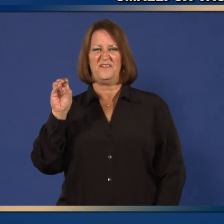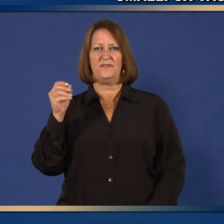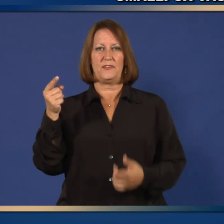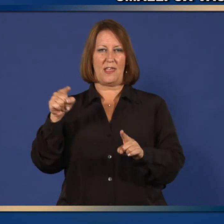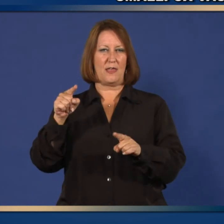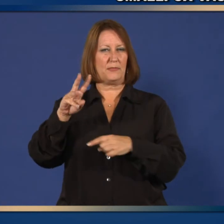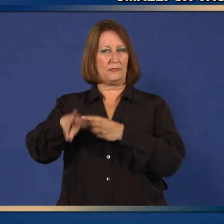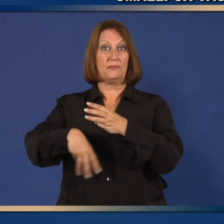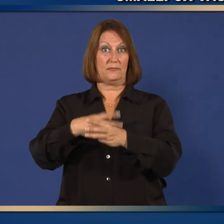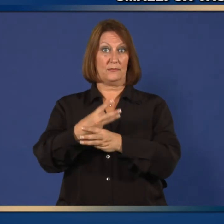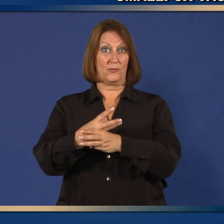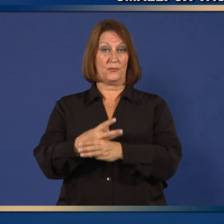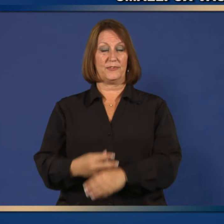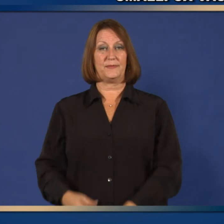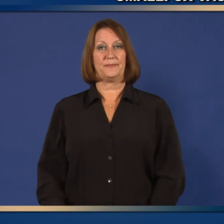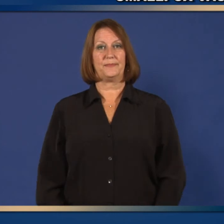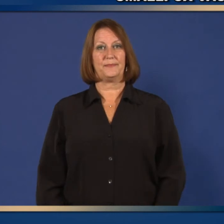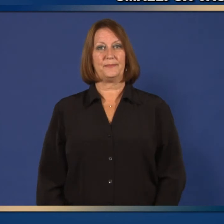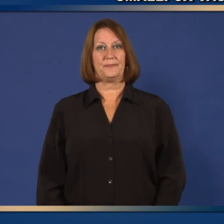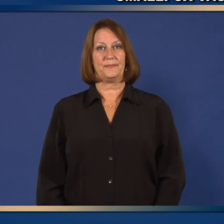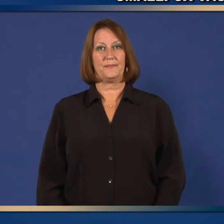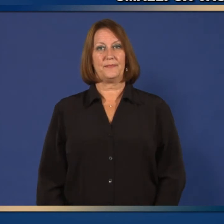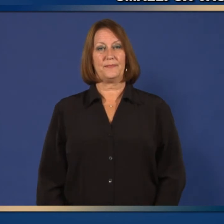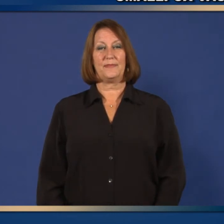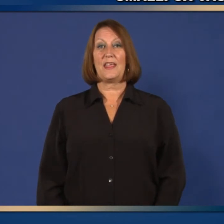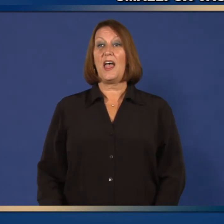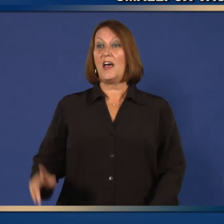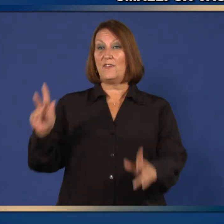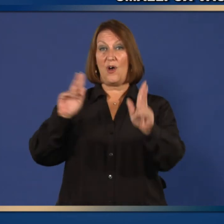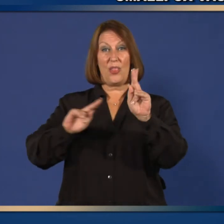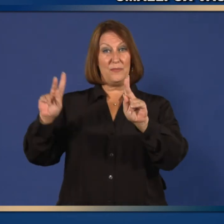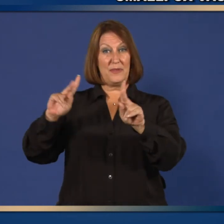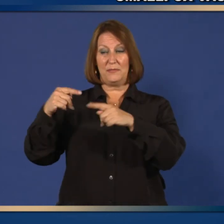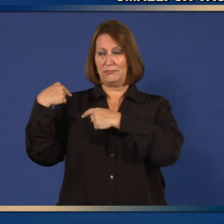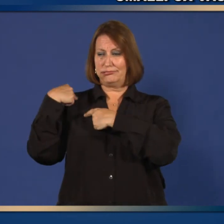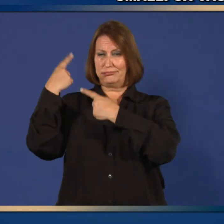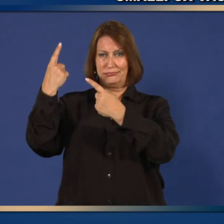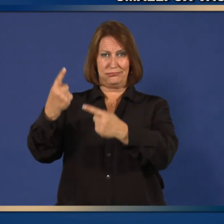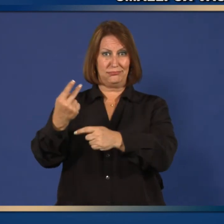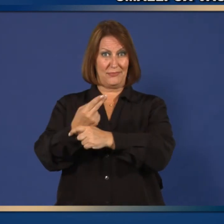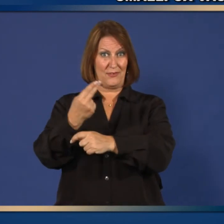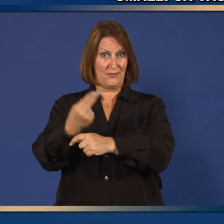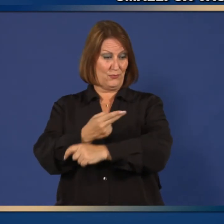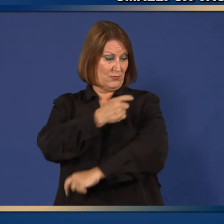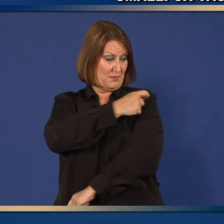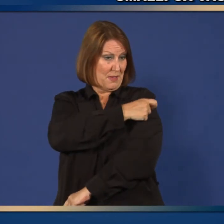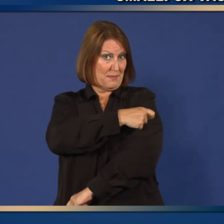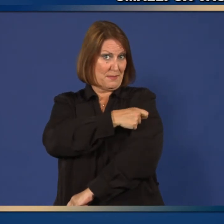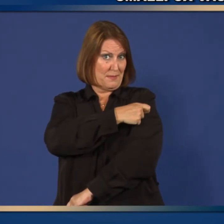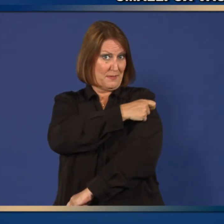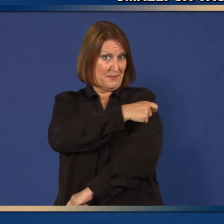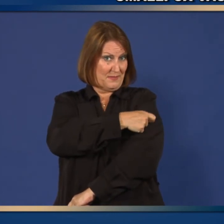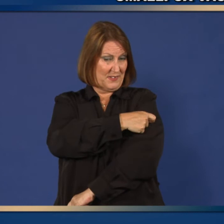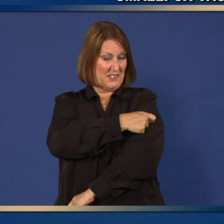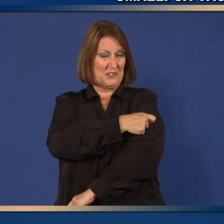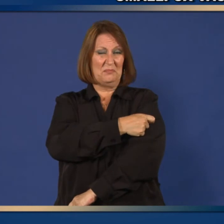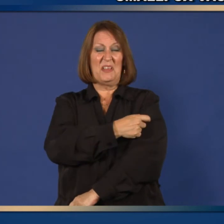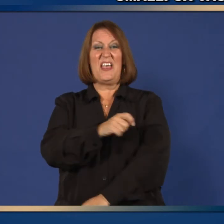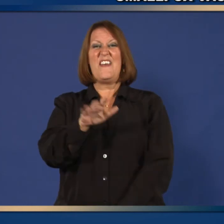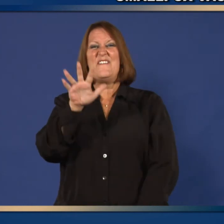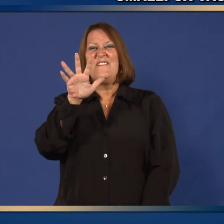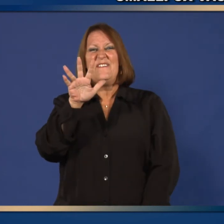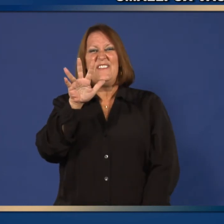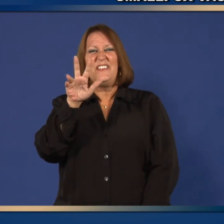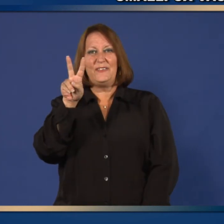For every million people vaccinated in the past, up to 52 people had a life-threatening